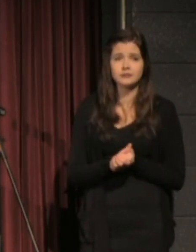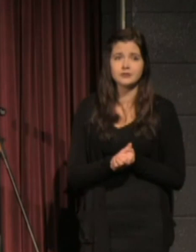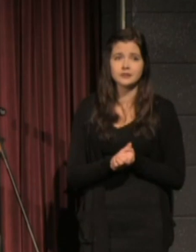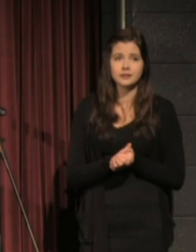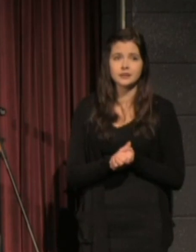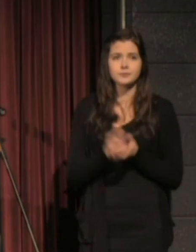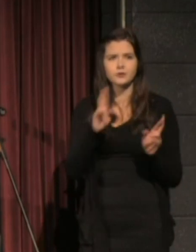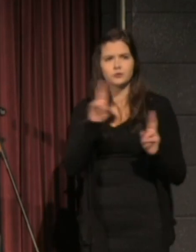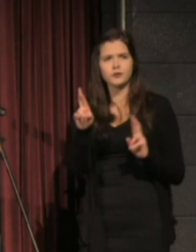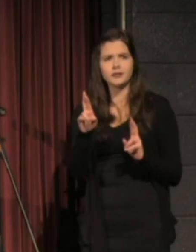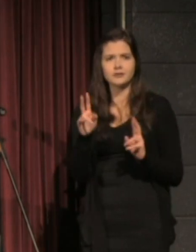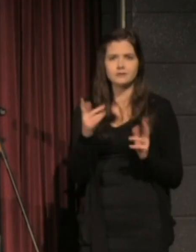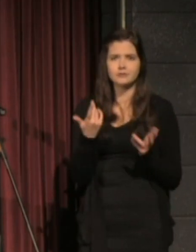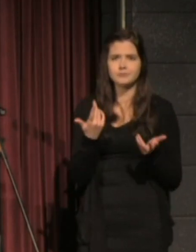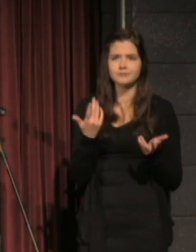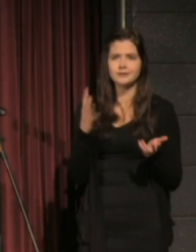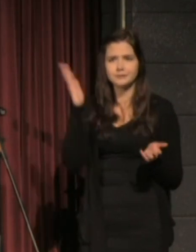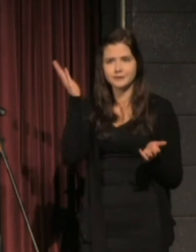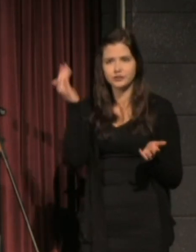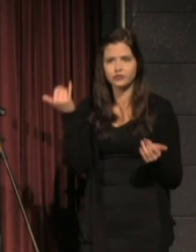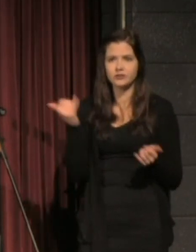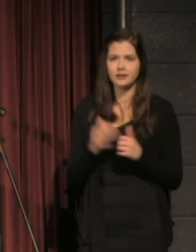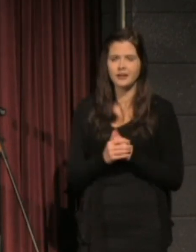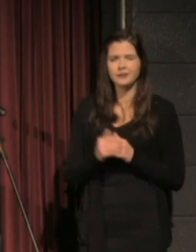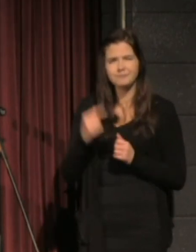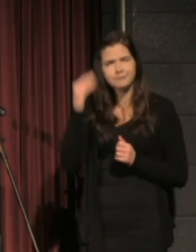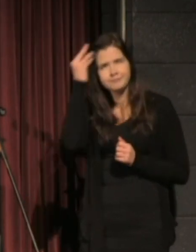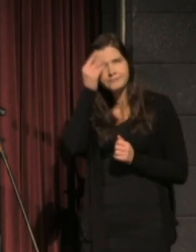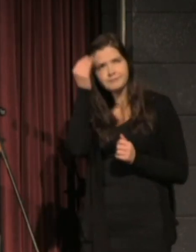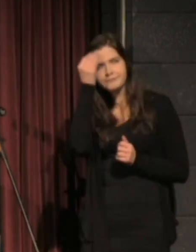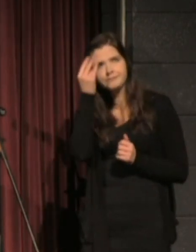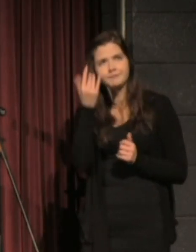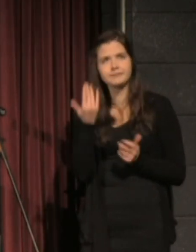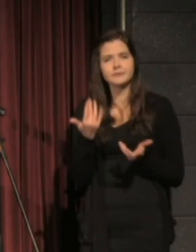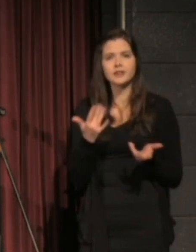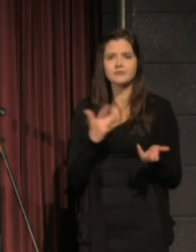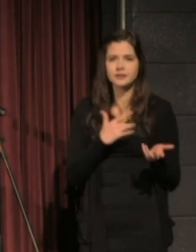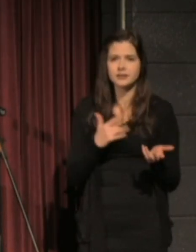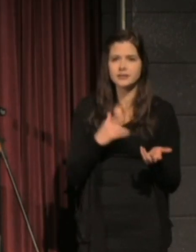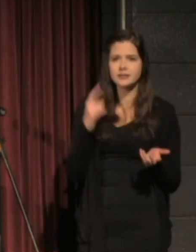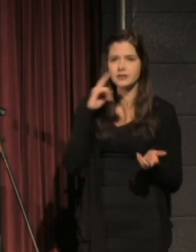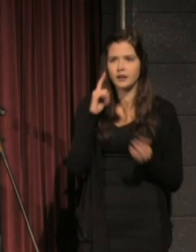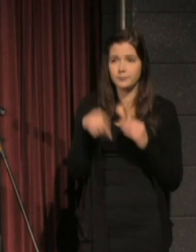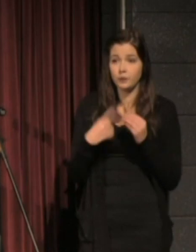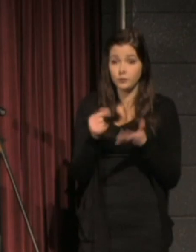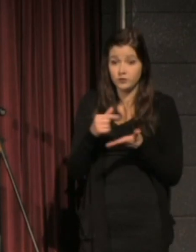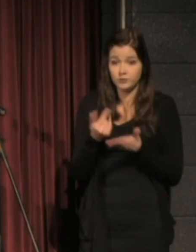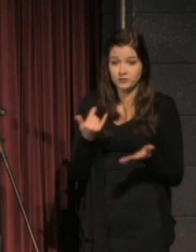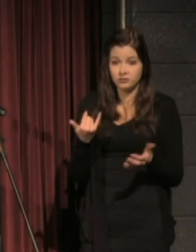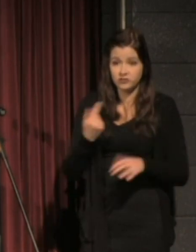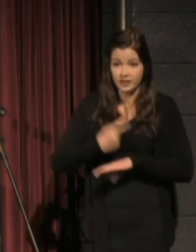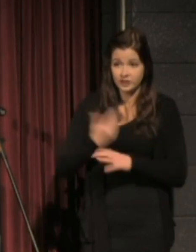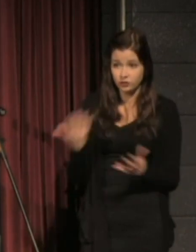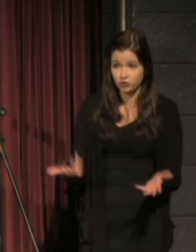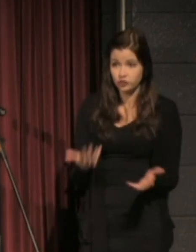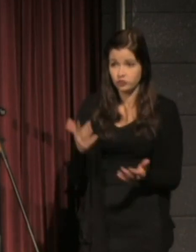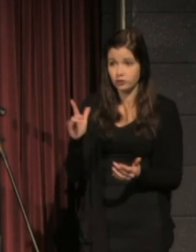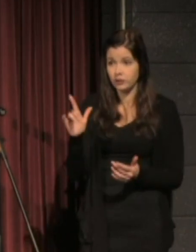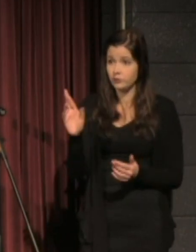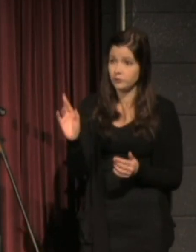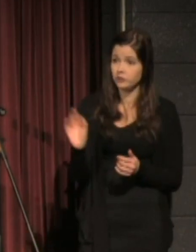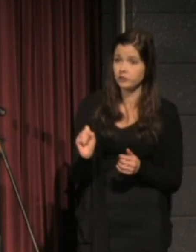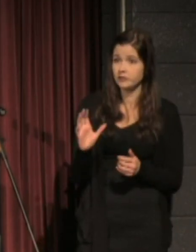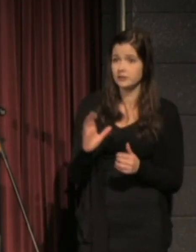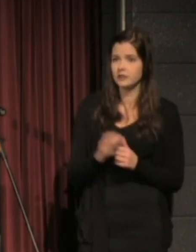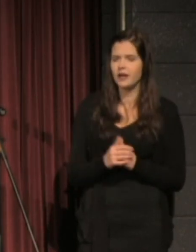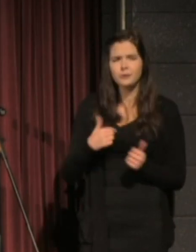In preparing for my remarks today, I reflected back on my thoughts and feelings from my graduation day here at Lake Region. I remember feeling